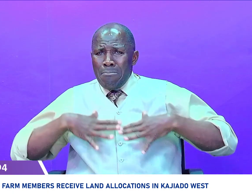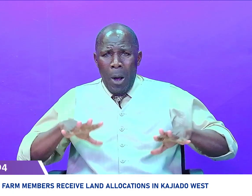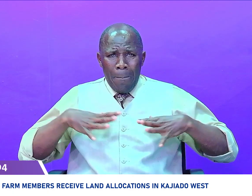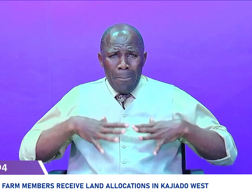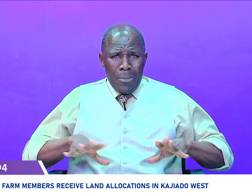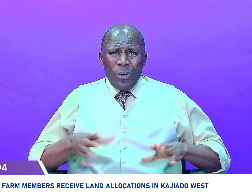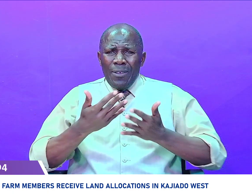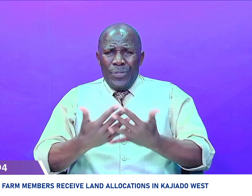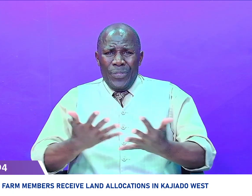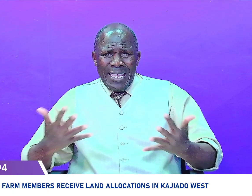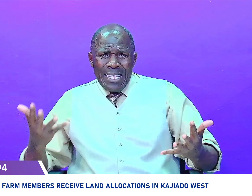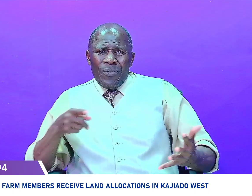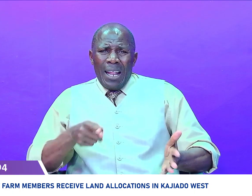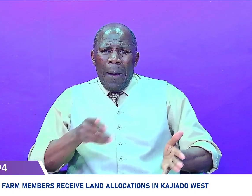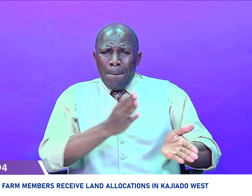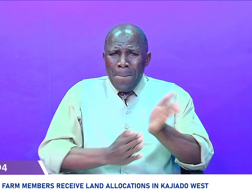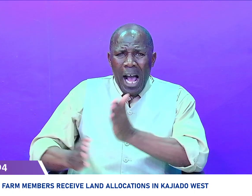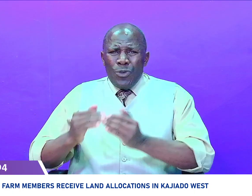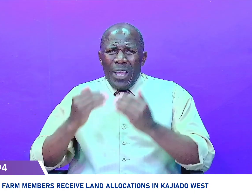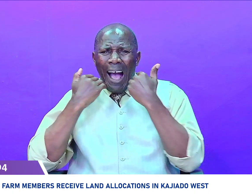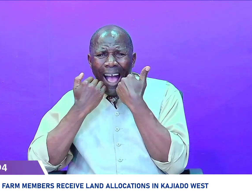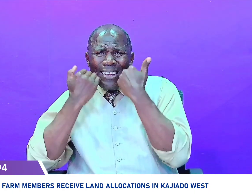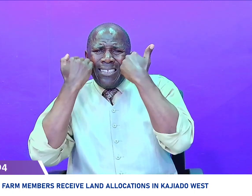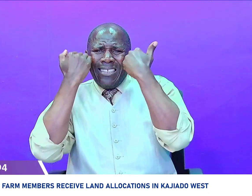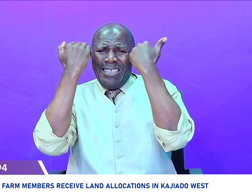for productive purposes.